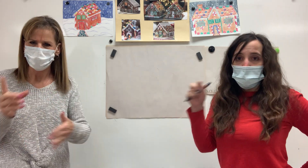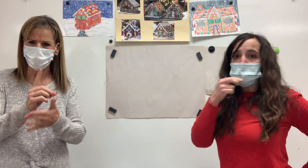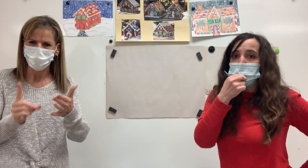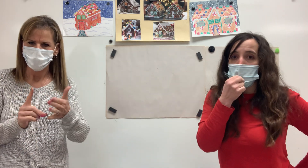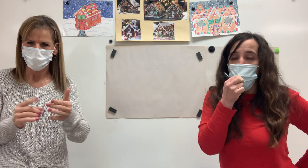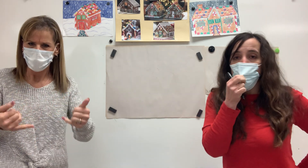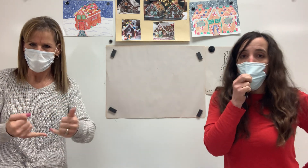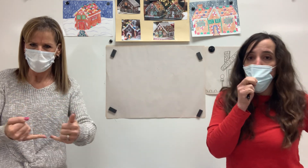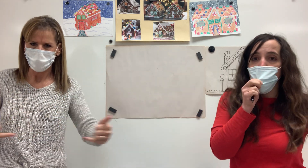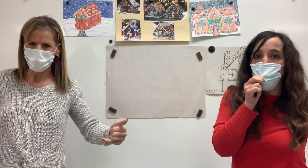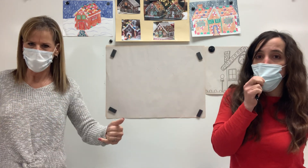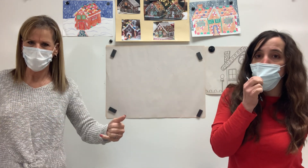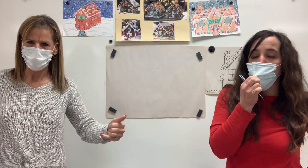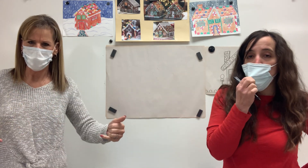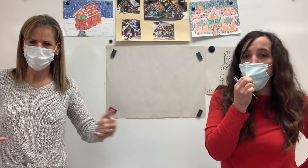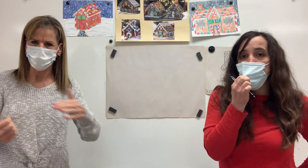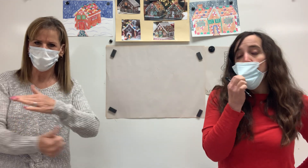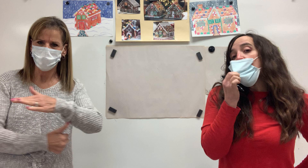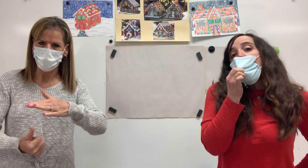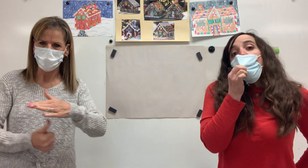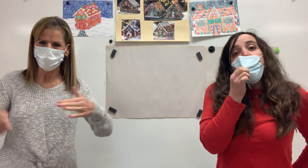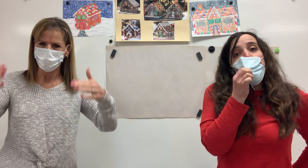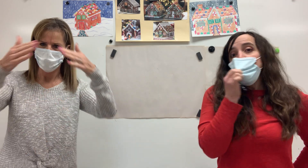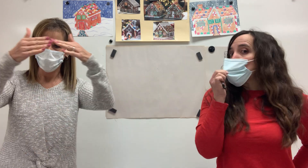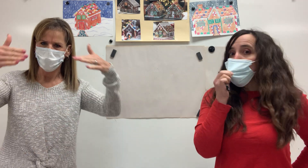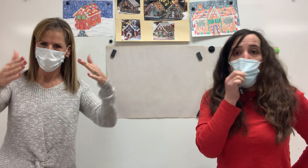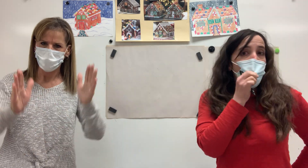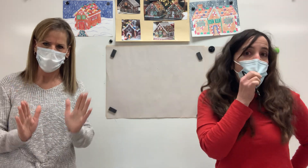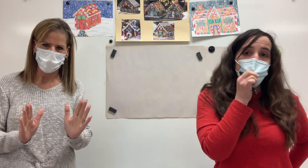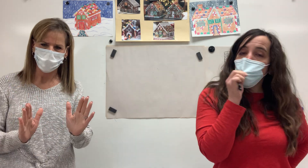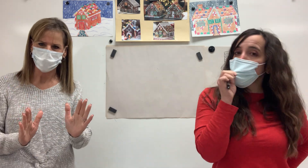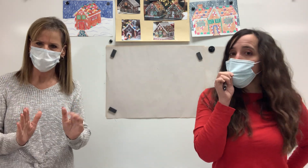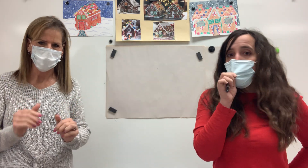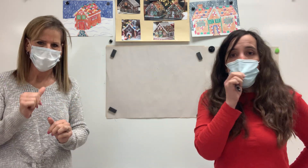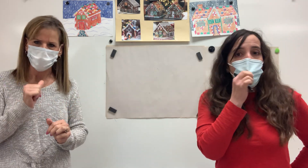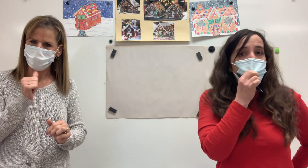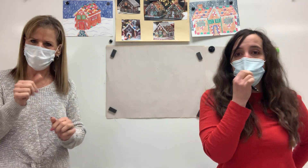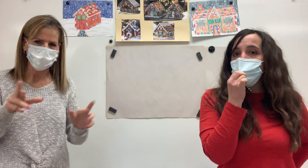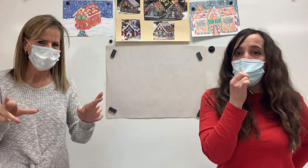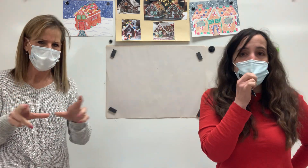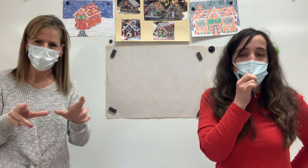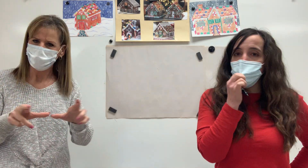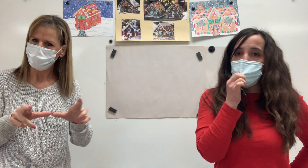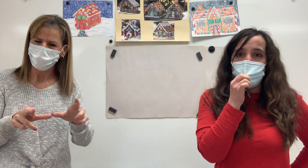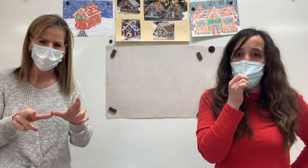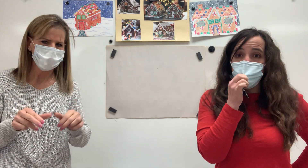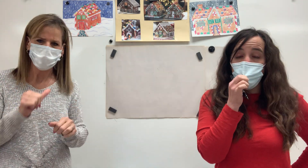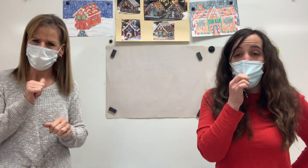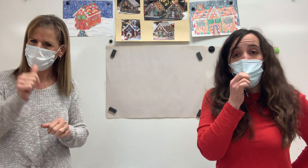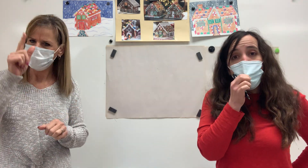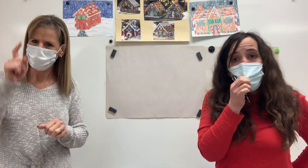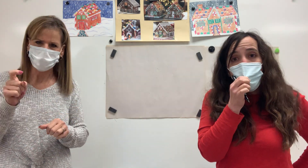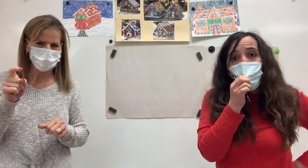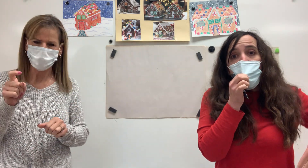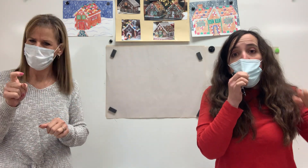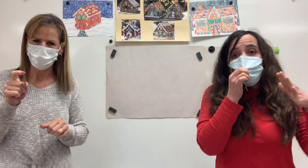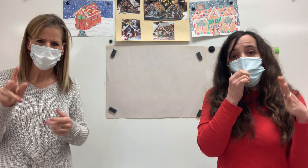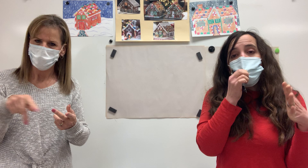for the bottom part of our gingerbread house. Friends, you don't have rulers. I don't need it to be exactly straight. Remember,